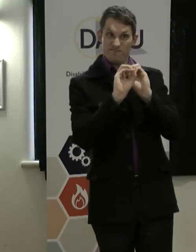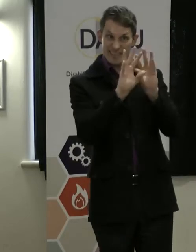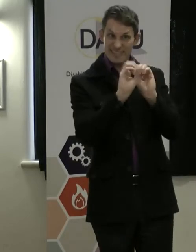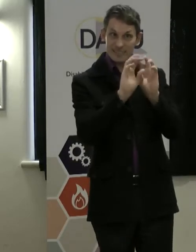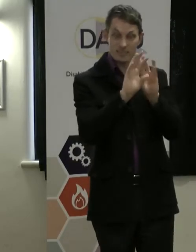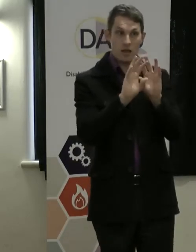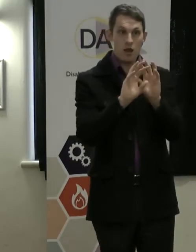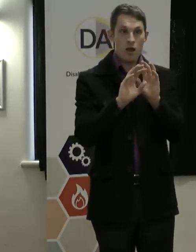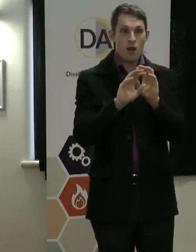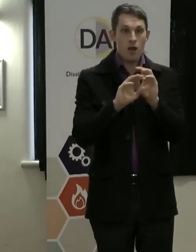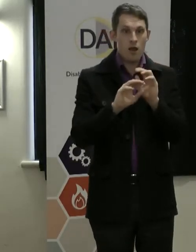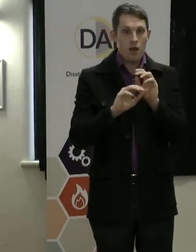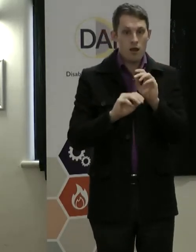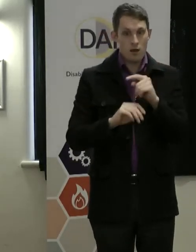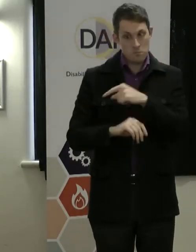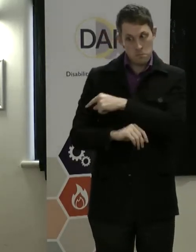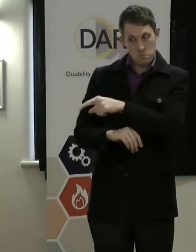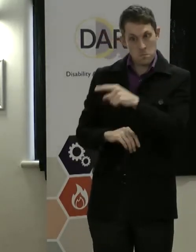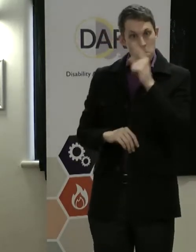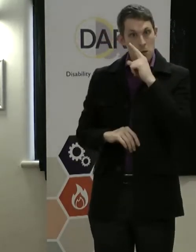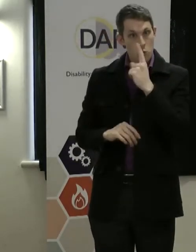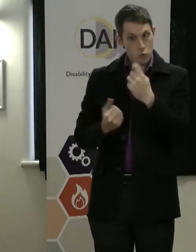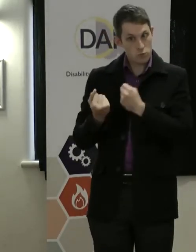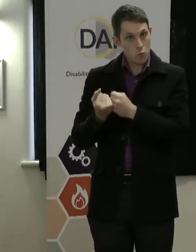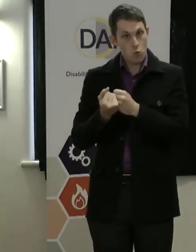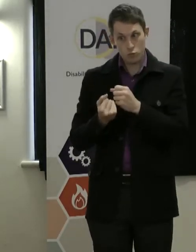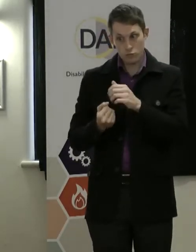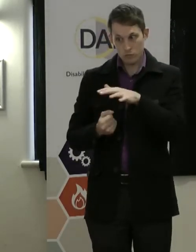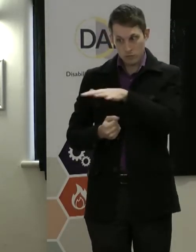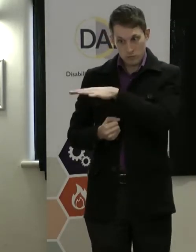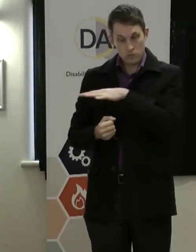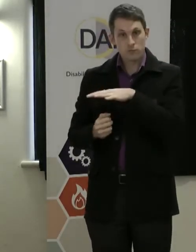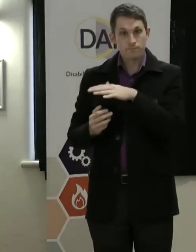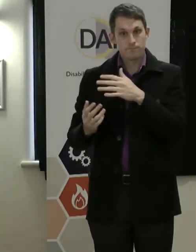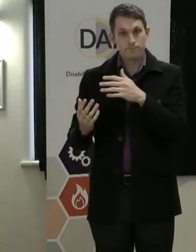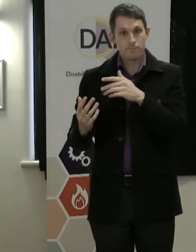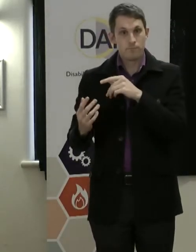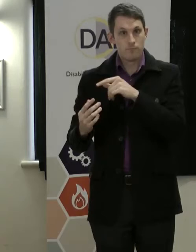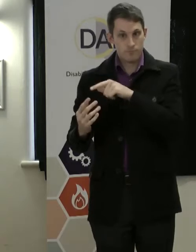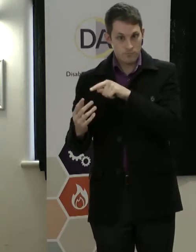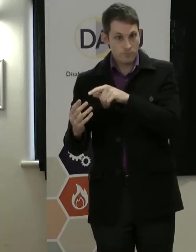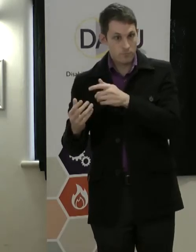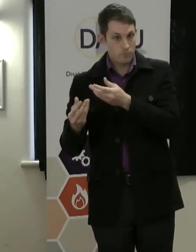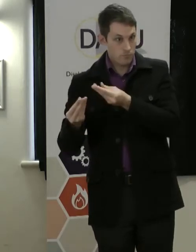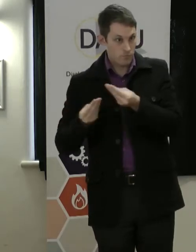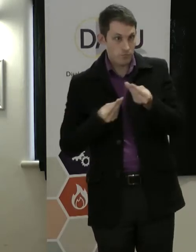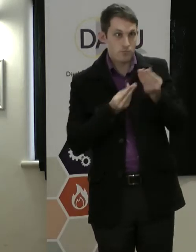you're supporting or are in contact with, you can feed into the advocacy organisation what's happening for